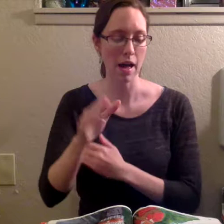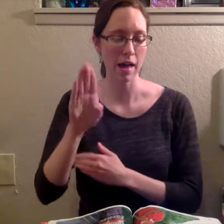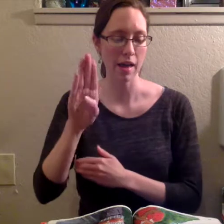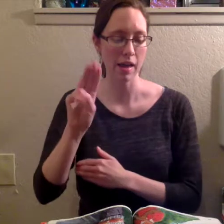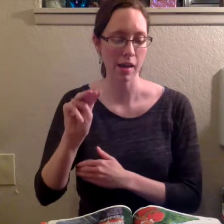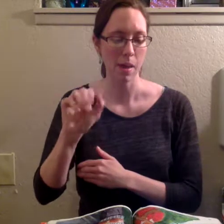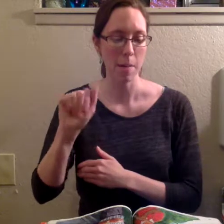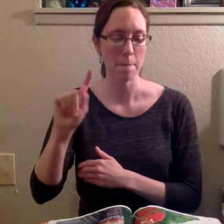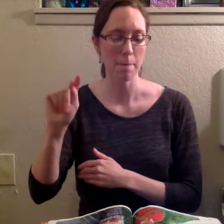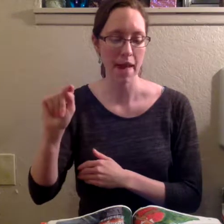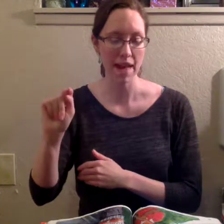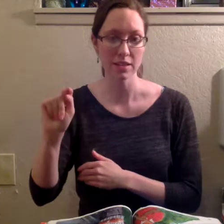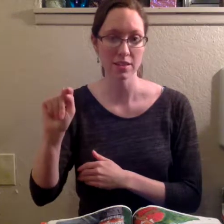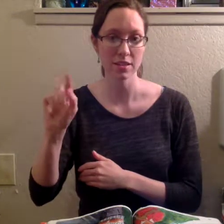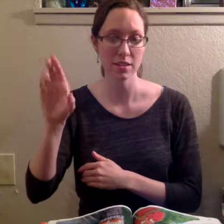by Matt